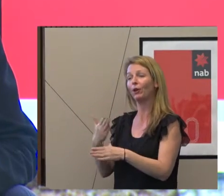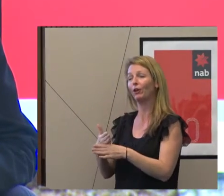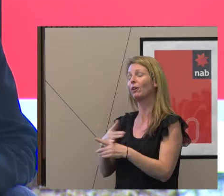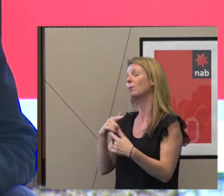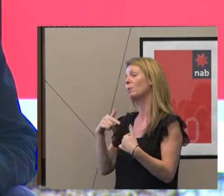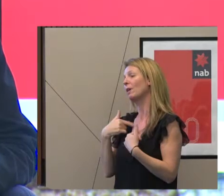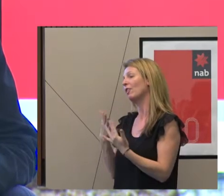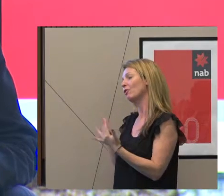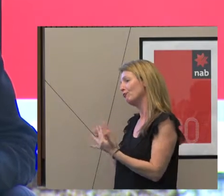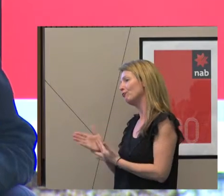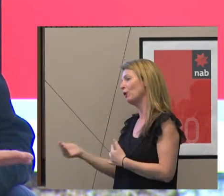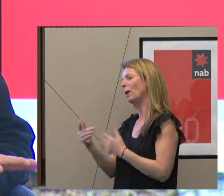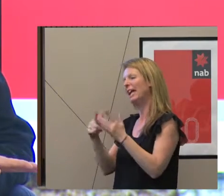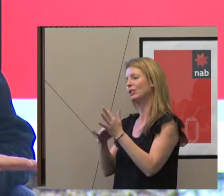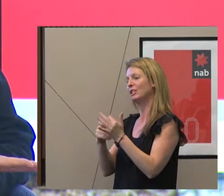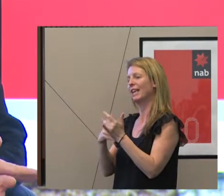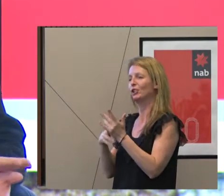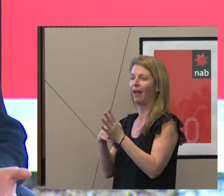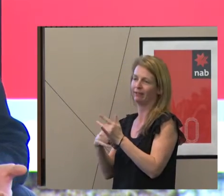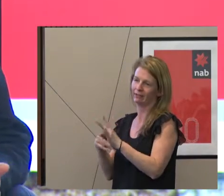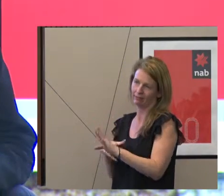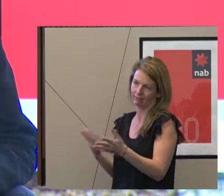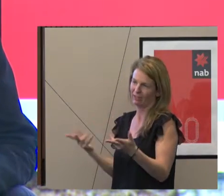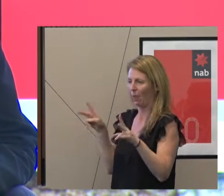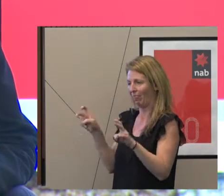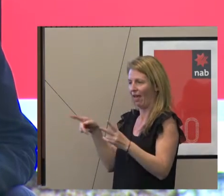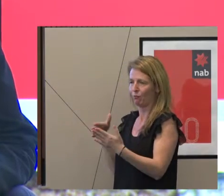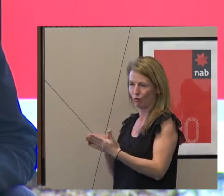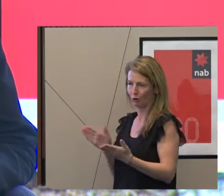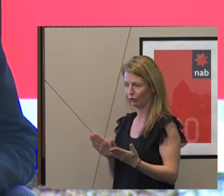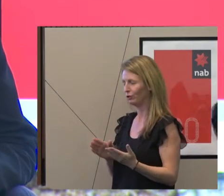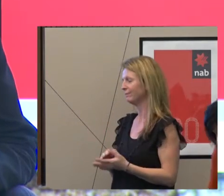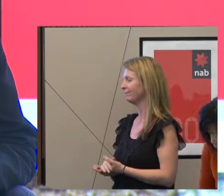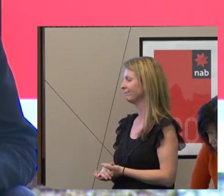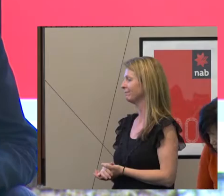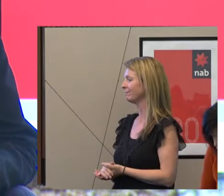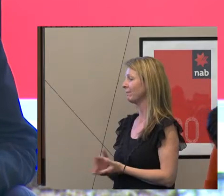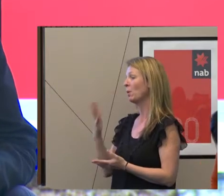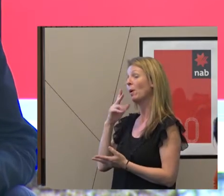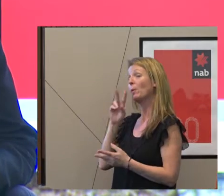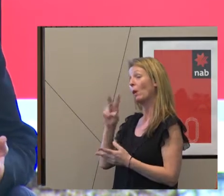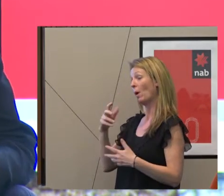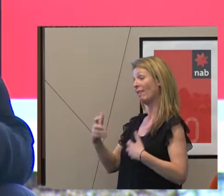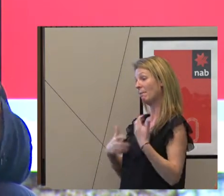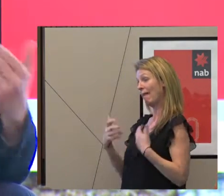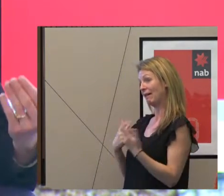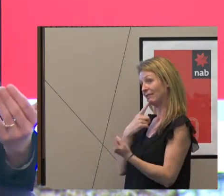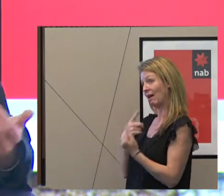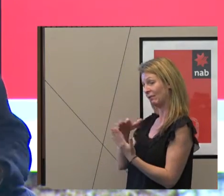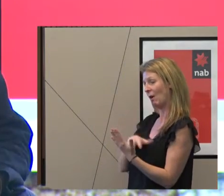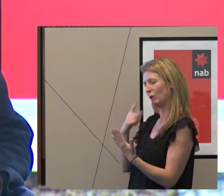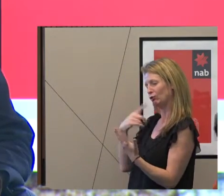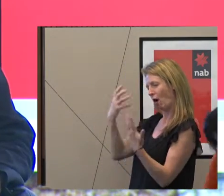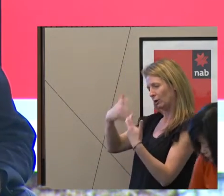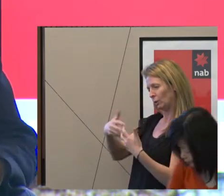through intersectionality approach. And when we look at our complaint data, we do try and break it down